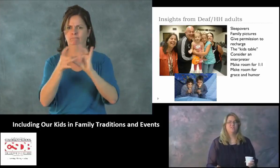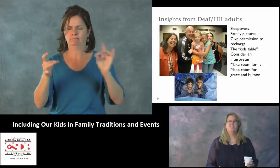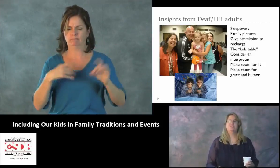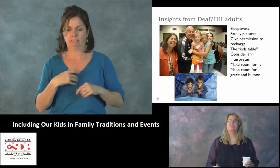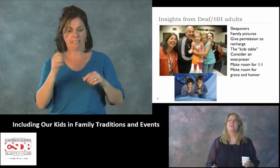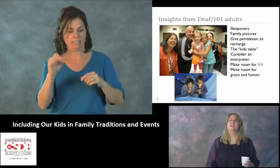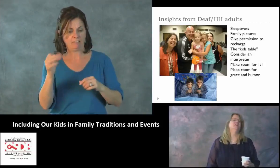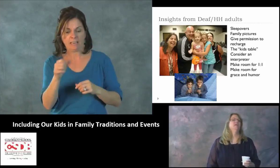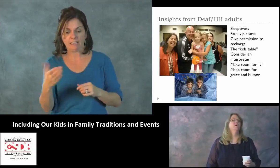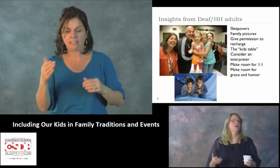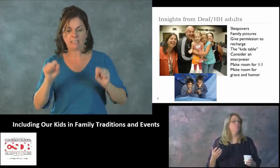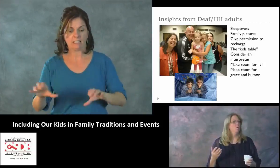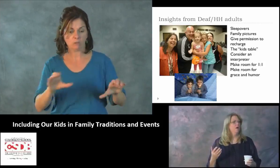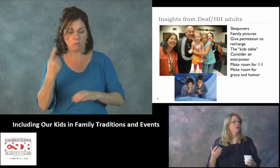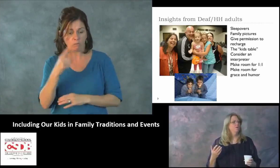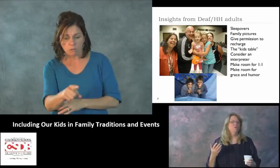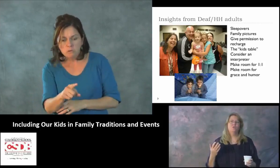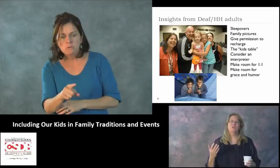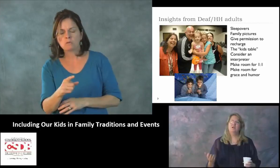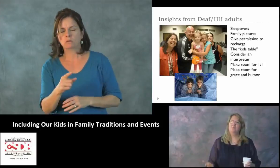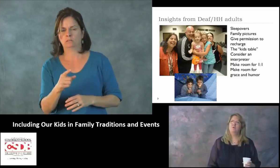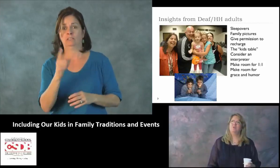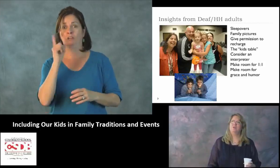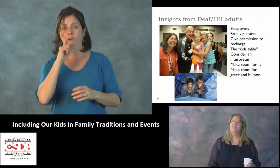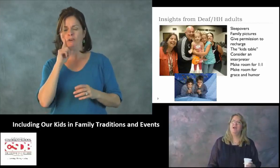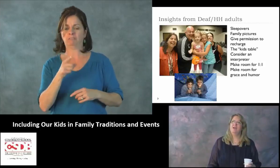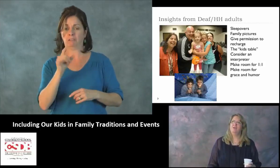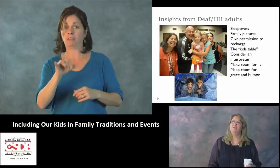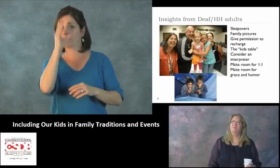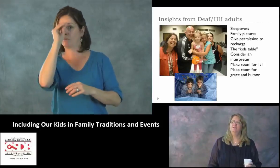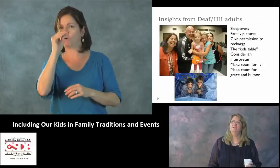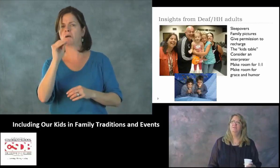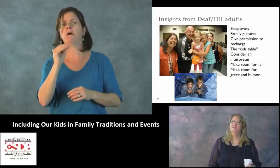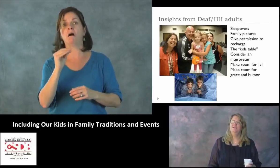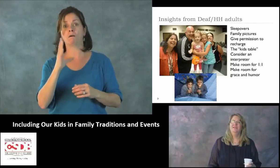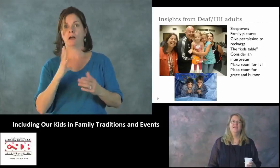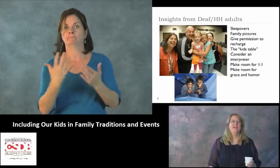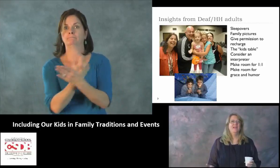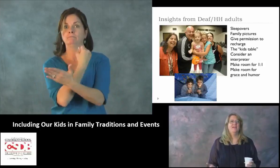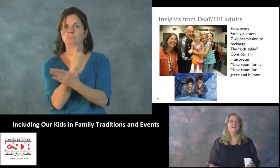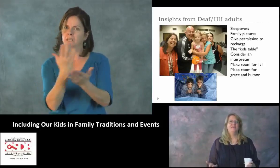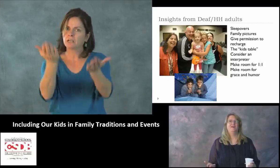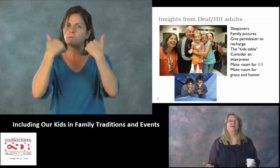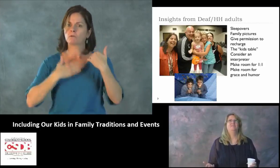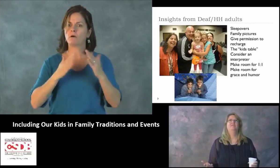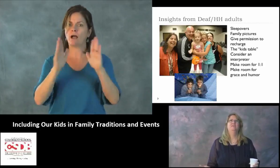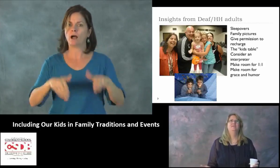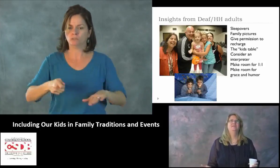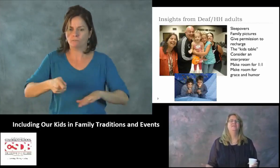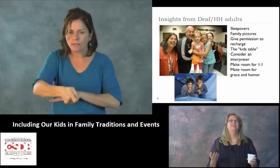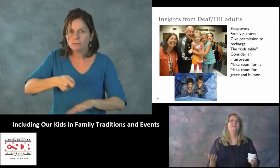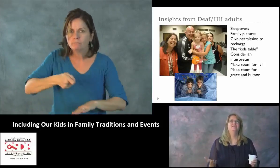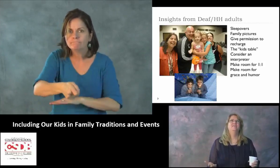who's now a teacher, said, well, you could come over and vacuum. And I thought,